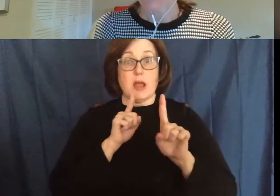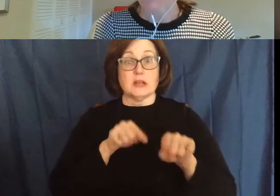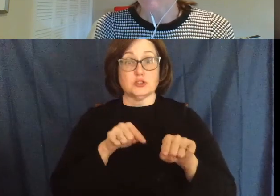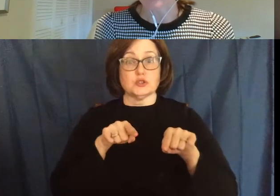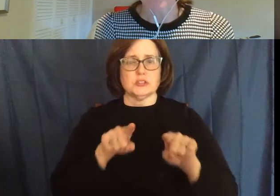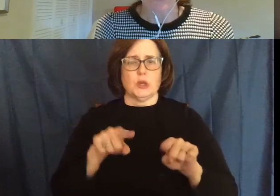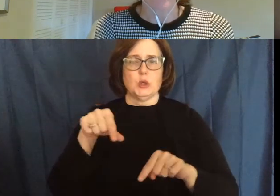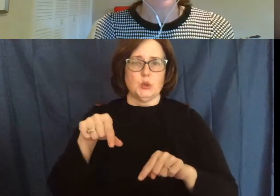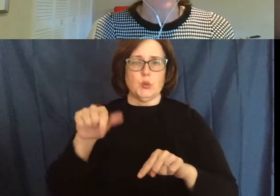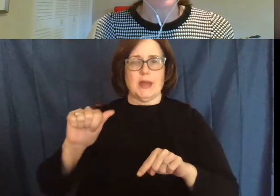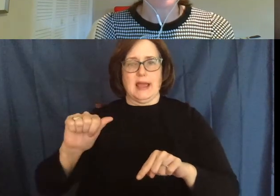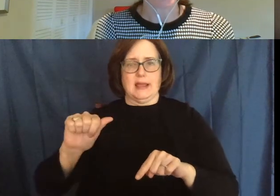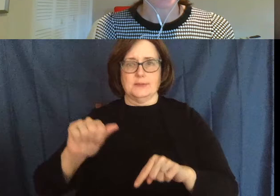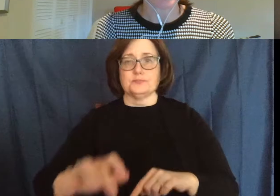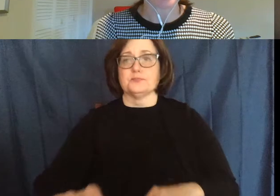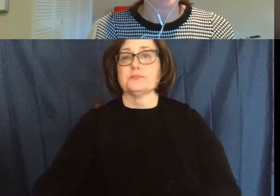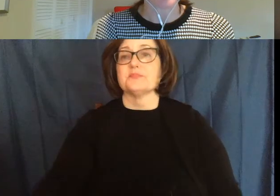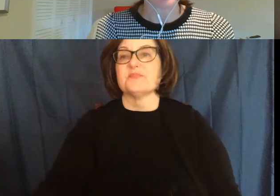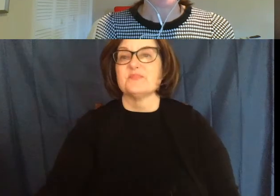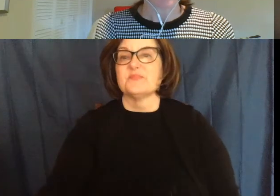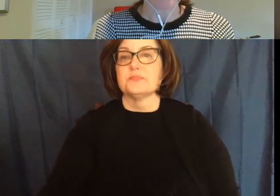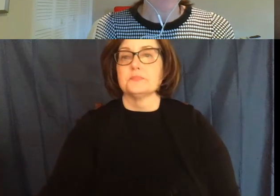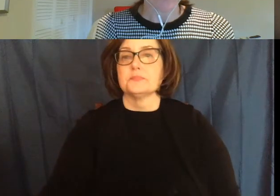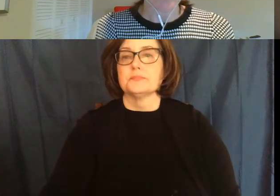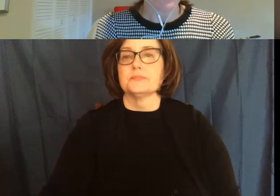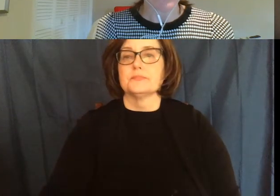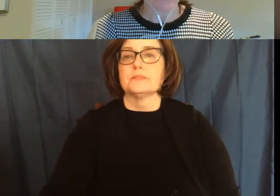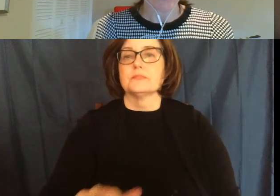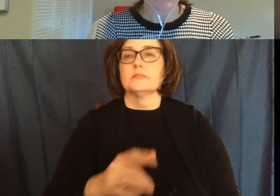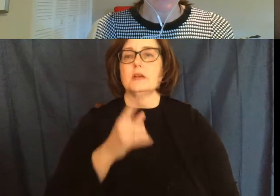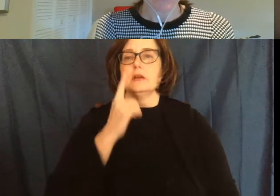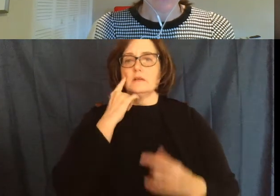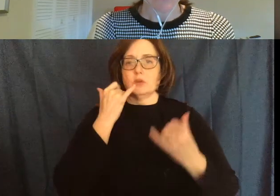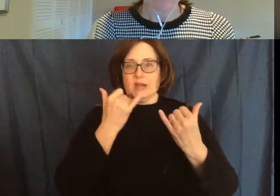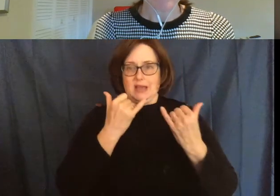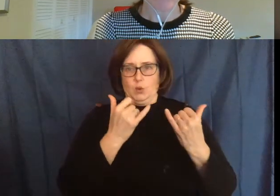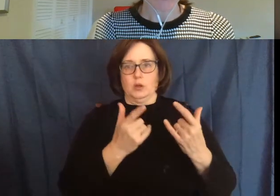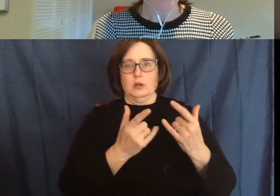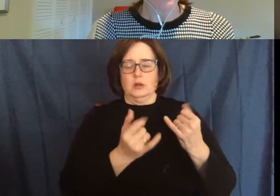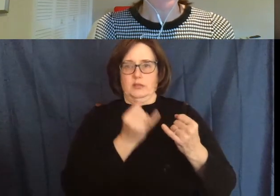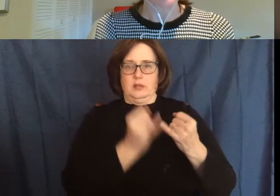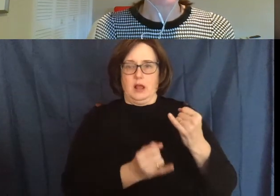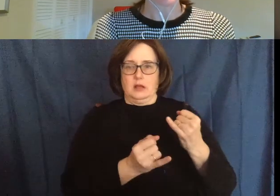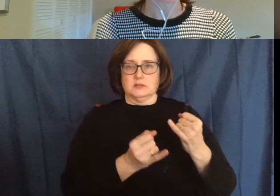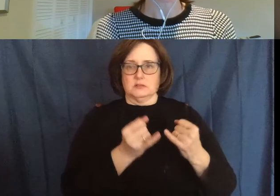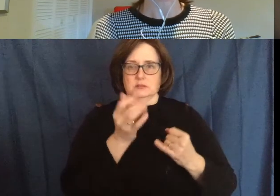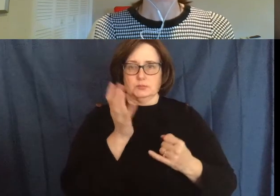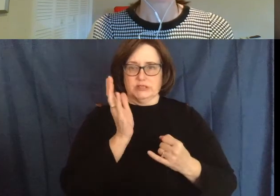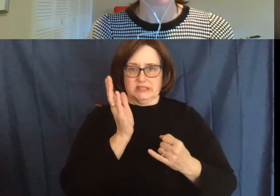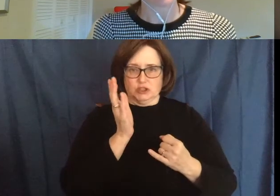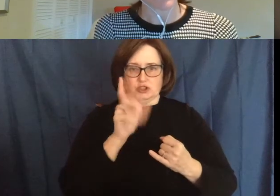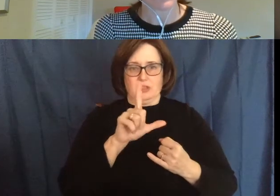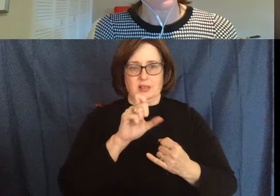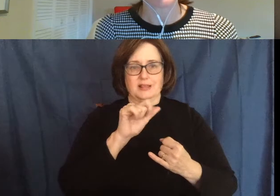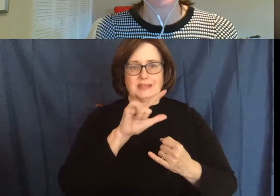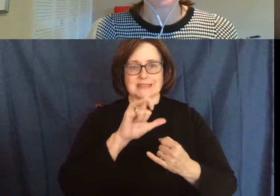coming. But for now, let's turn to our final presentation, which is with Leslie